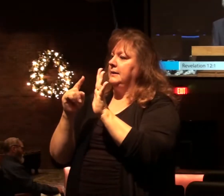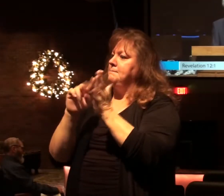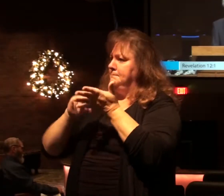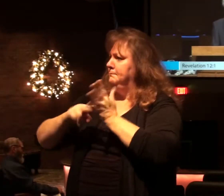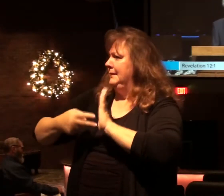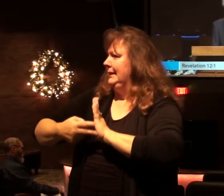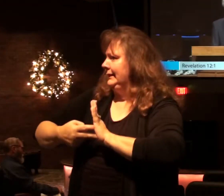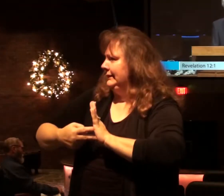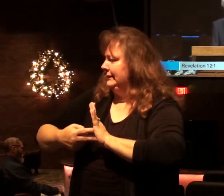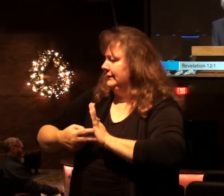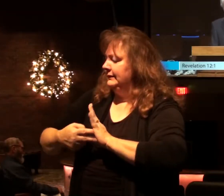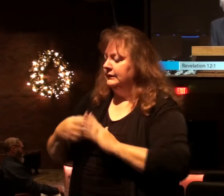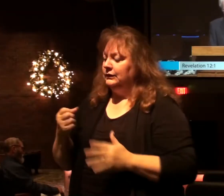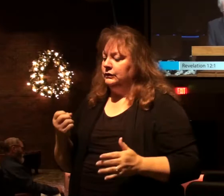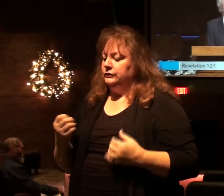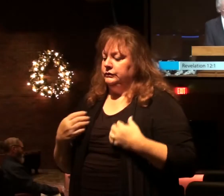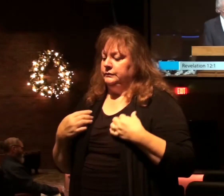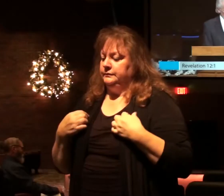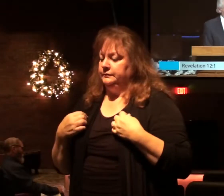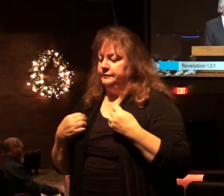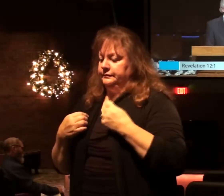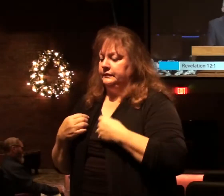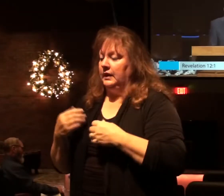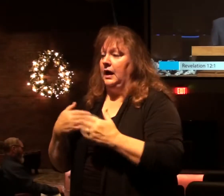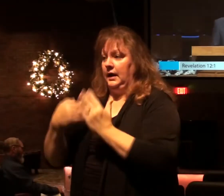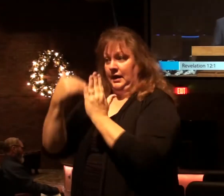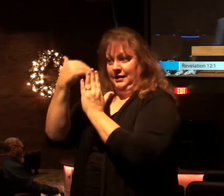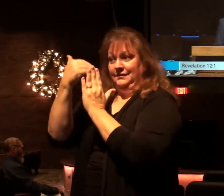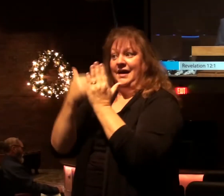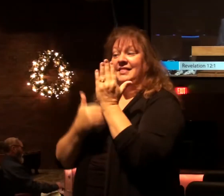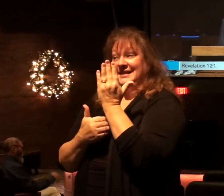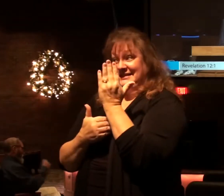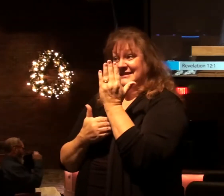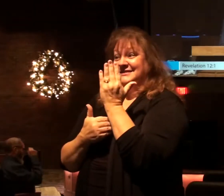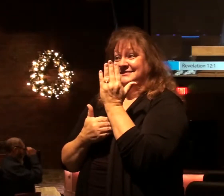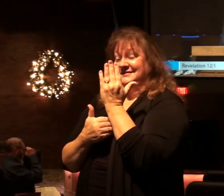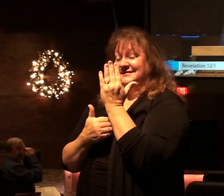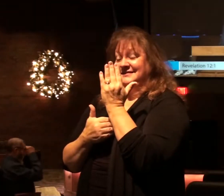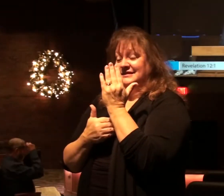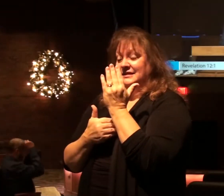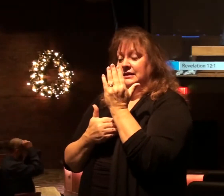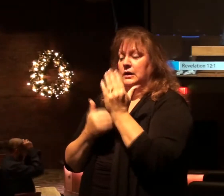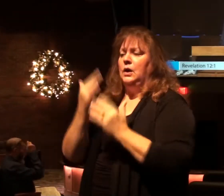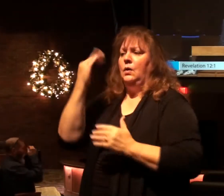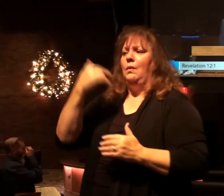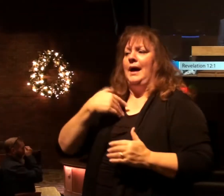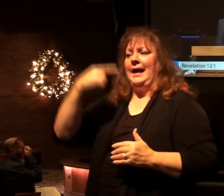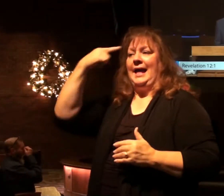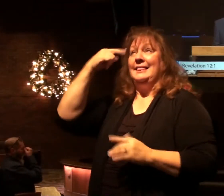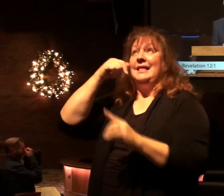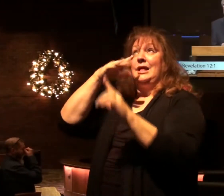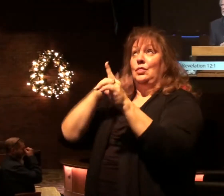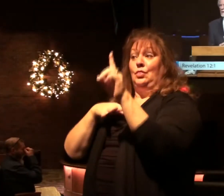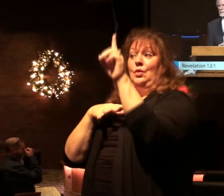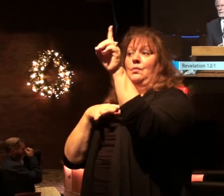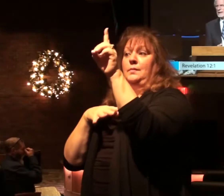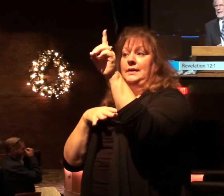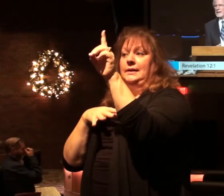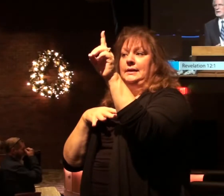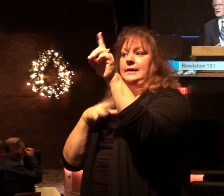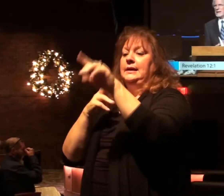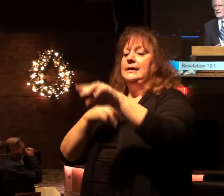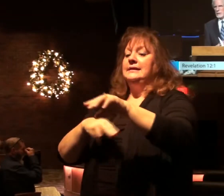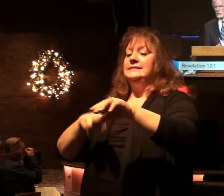significance. So I've made a list of why I think the woman here represents